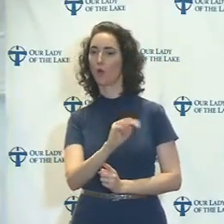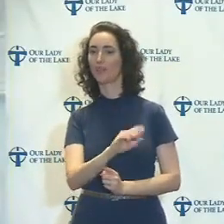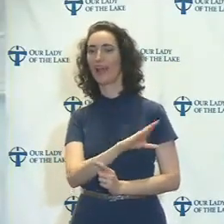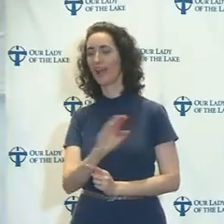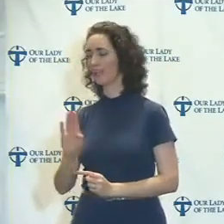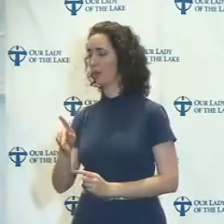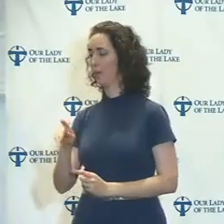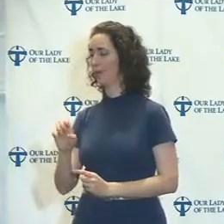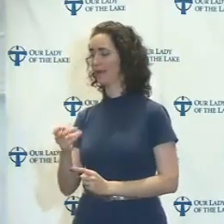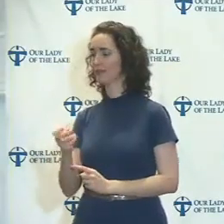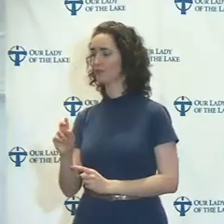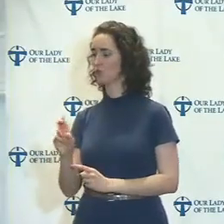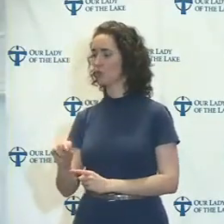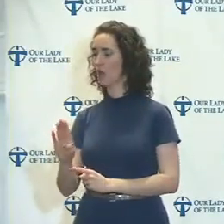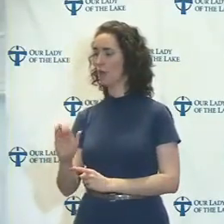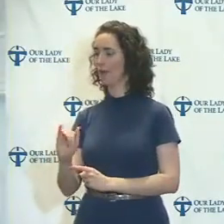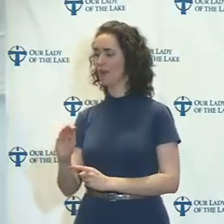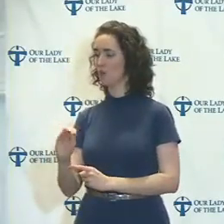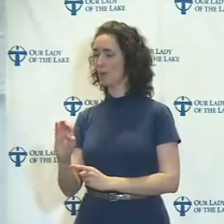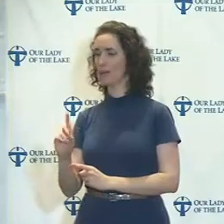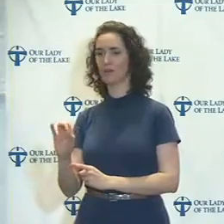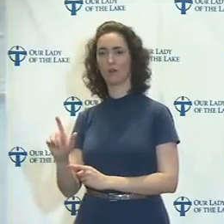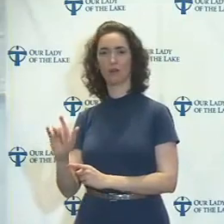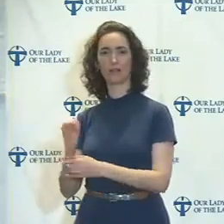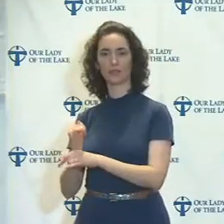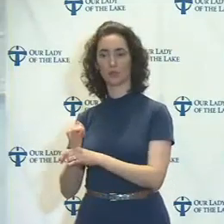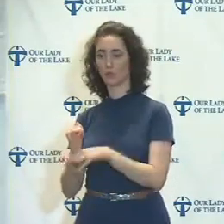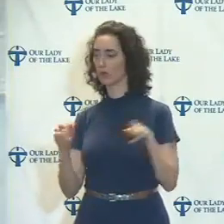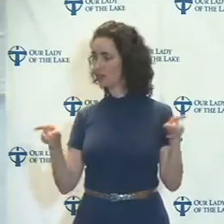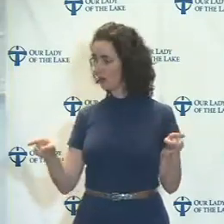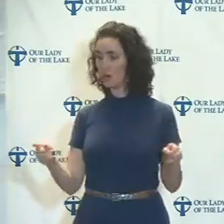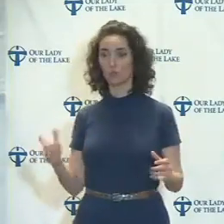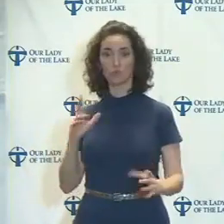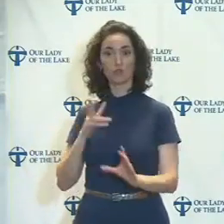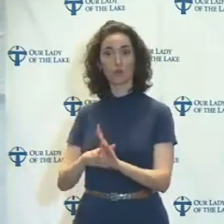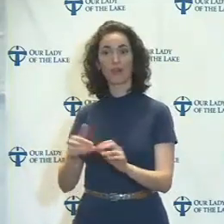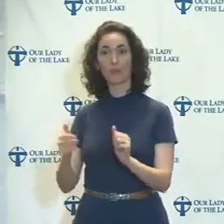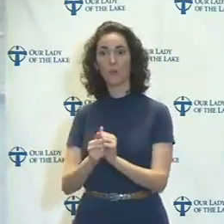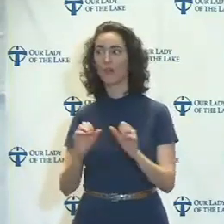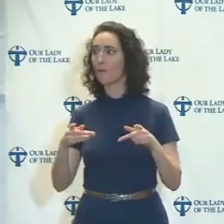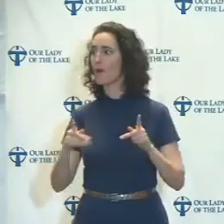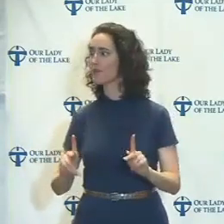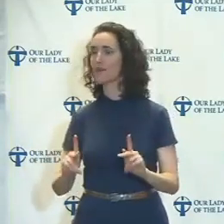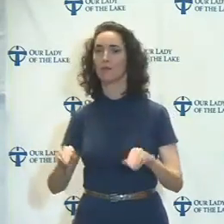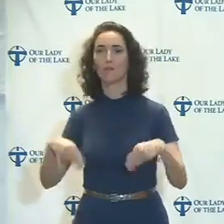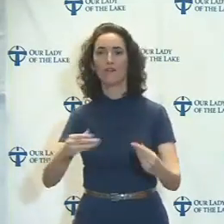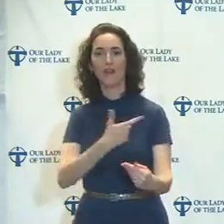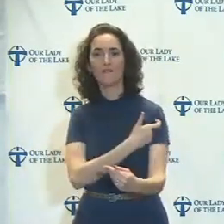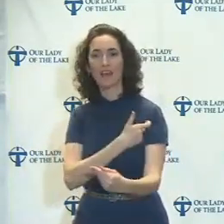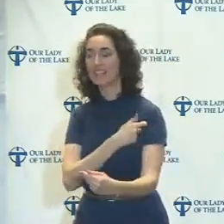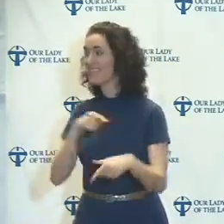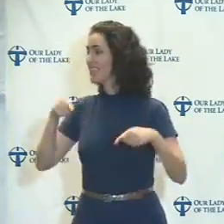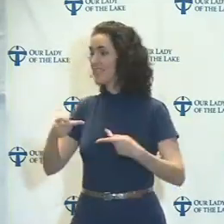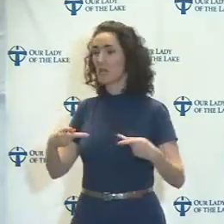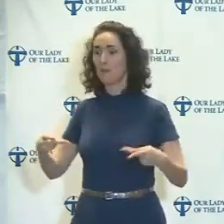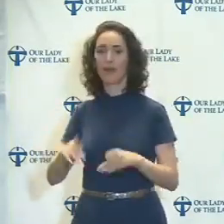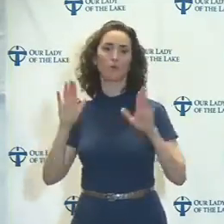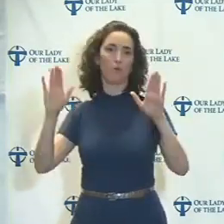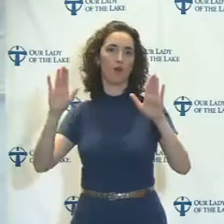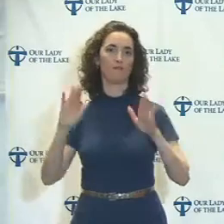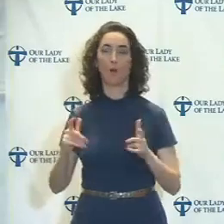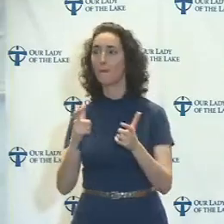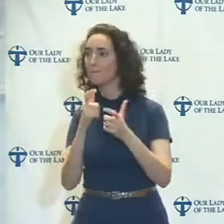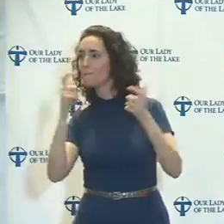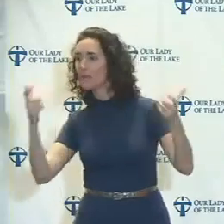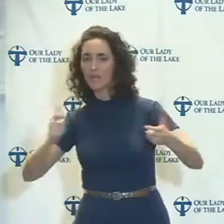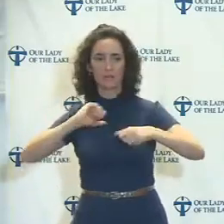to provide the individuals to deliver the vaccine in this site. This is a wonderful site. It's large, it's